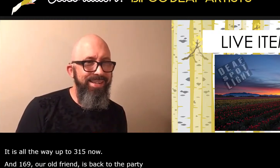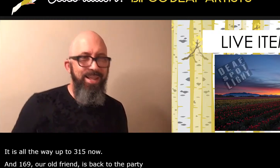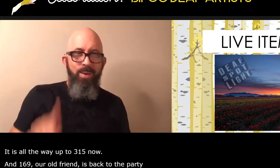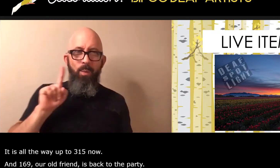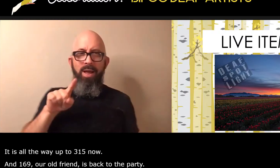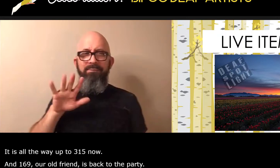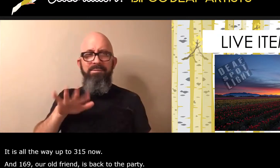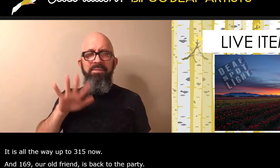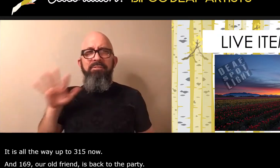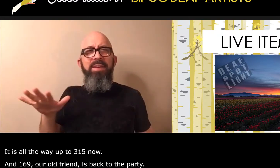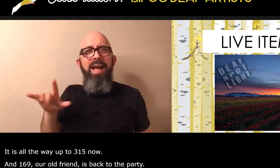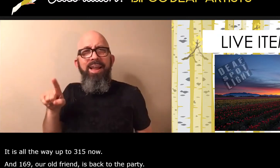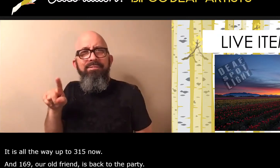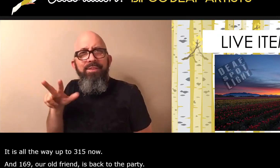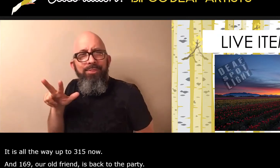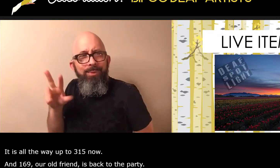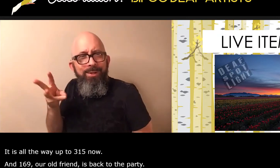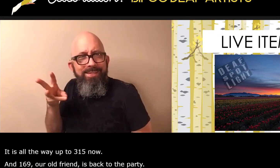And